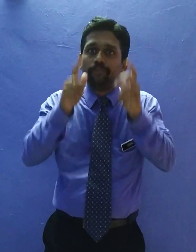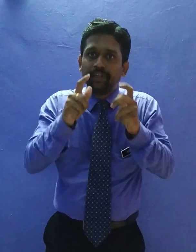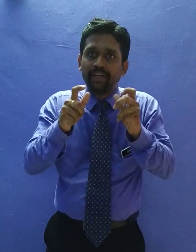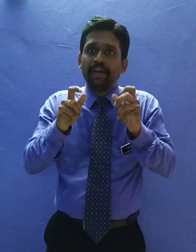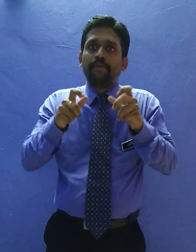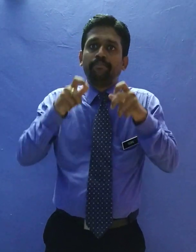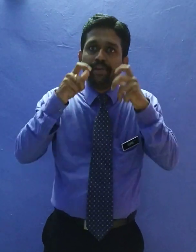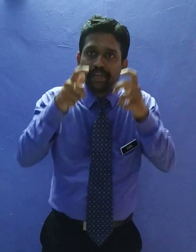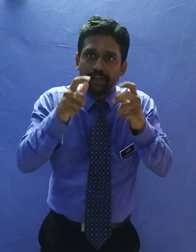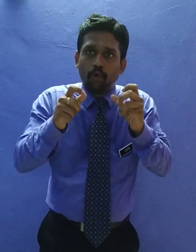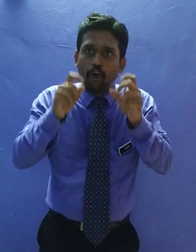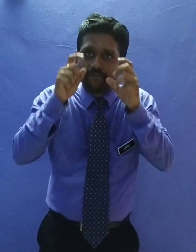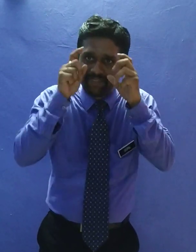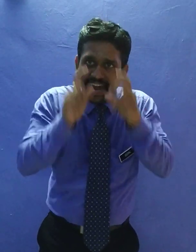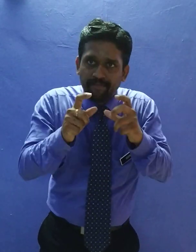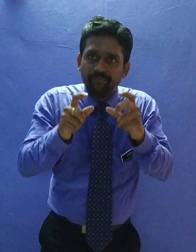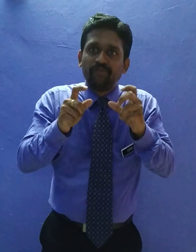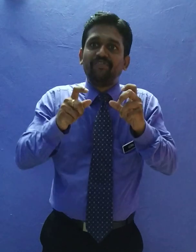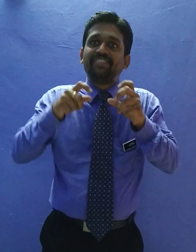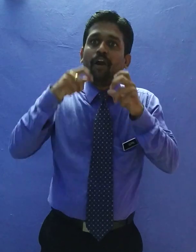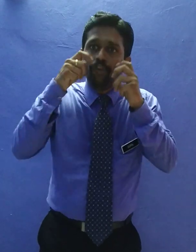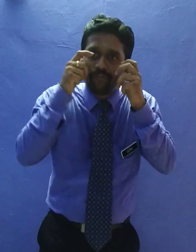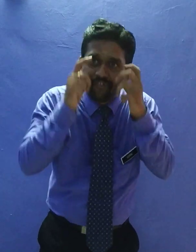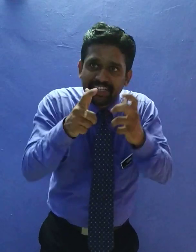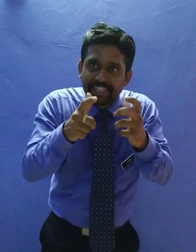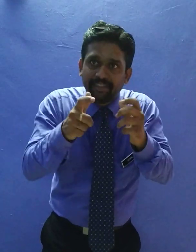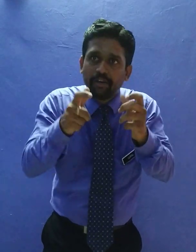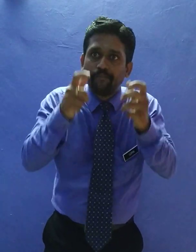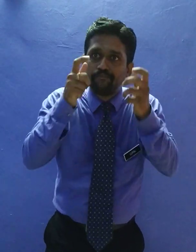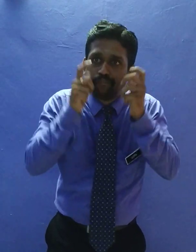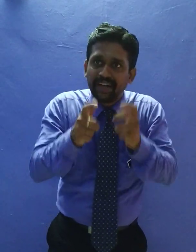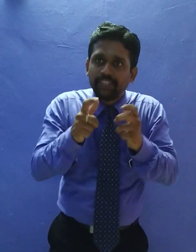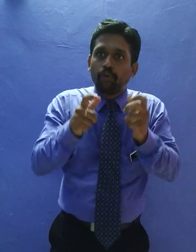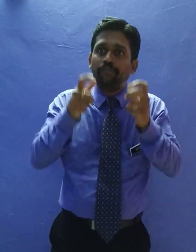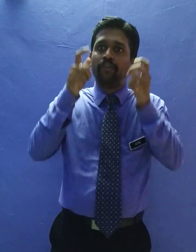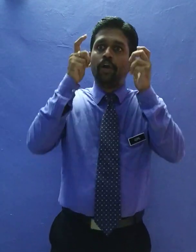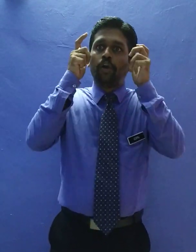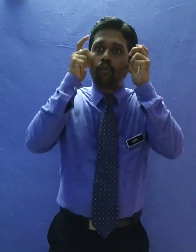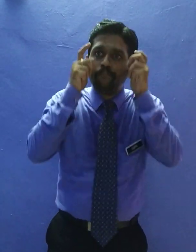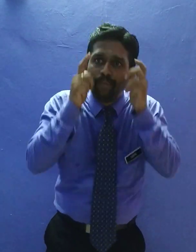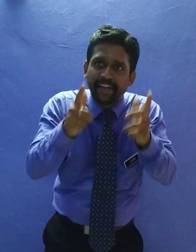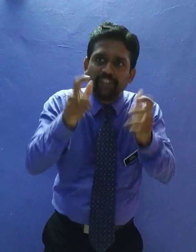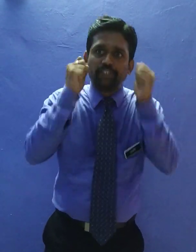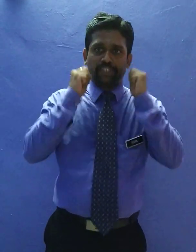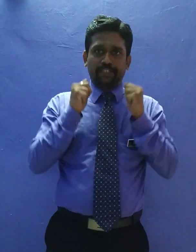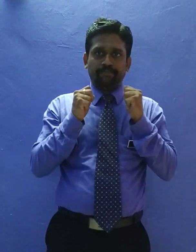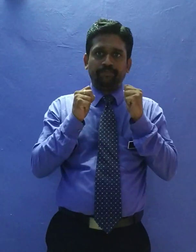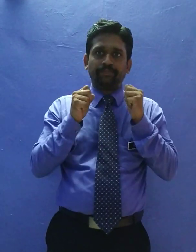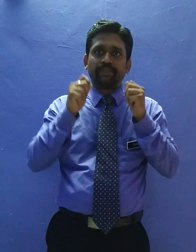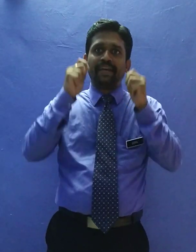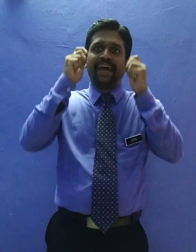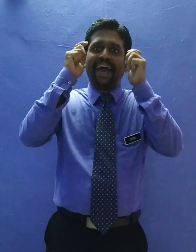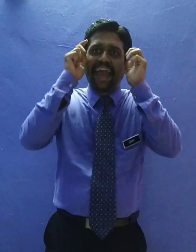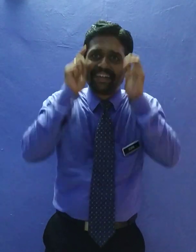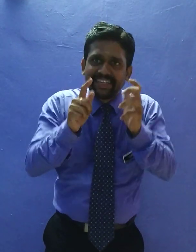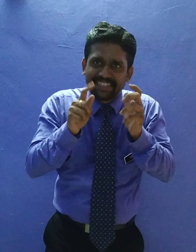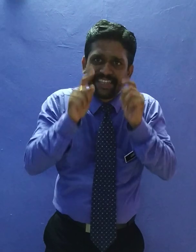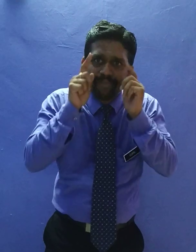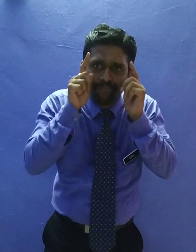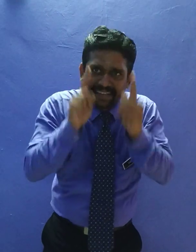given period of time without facing much of complications. At the same